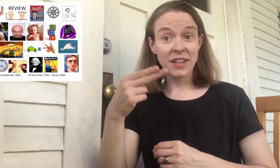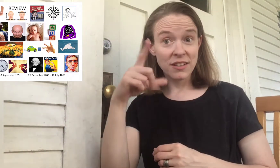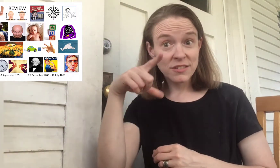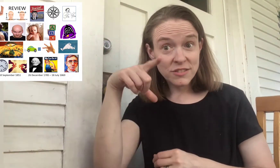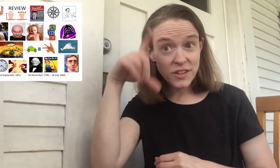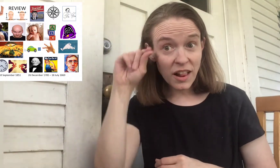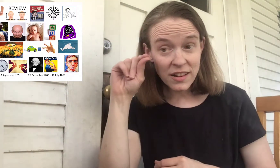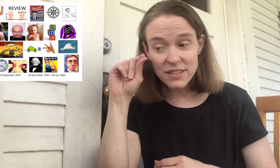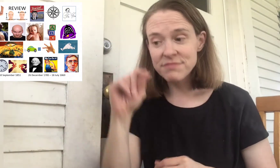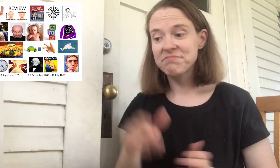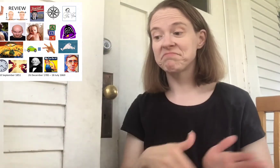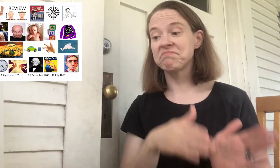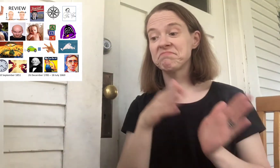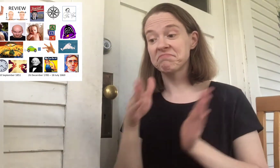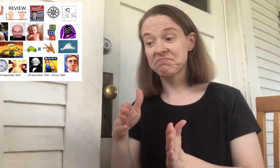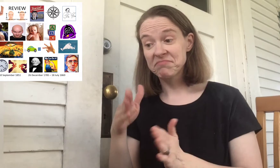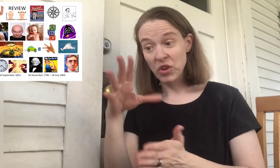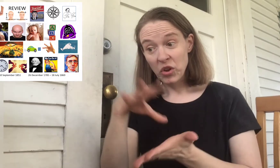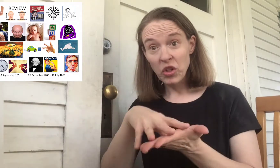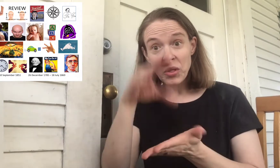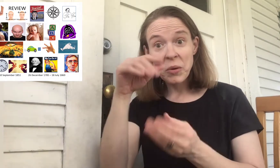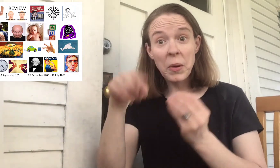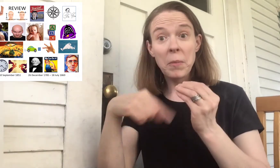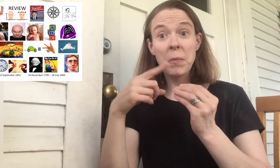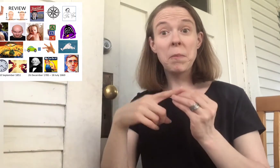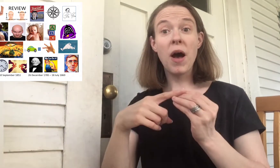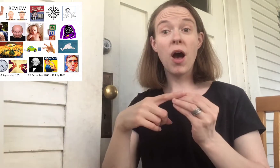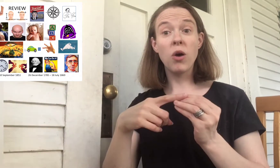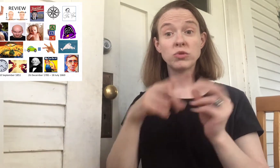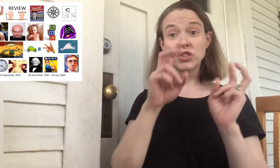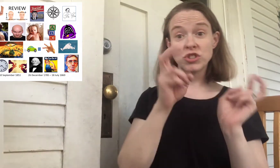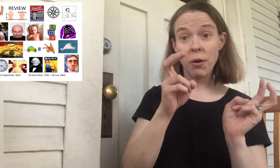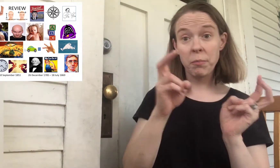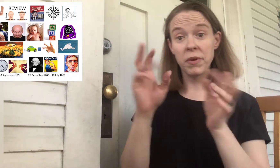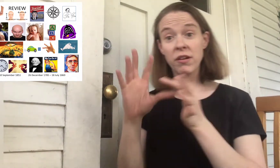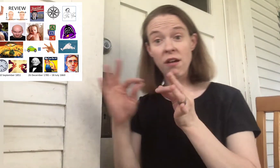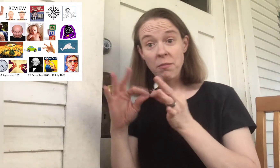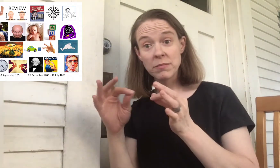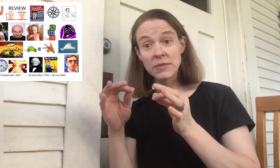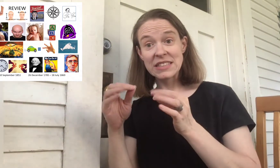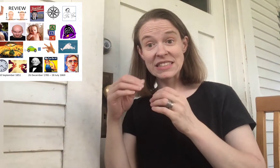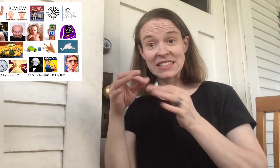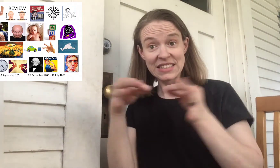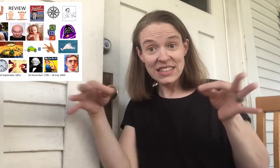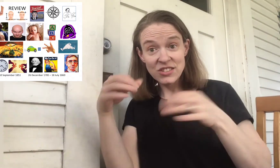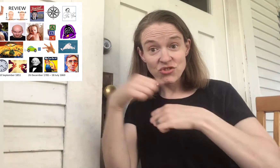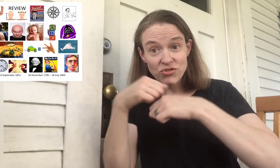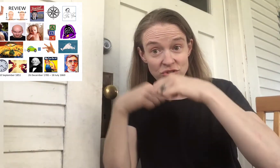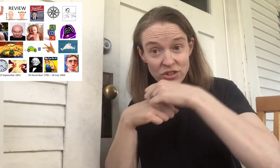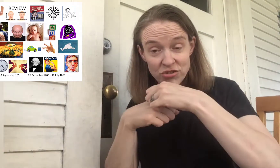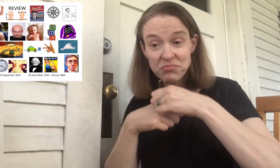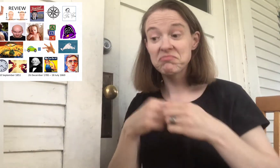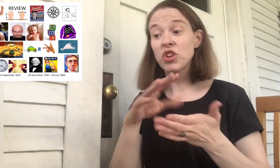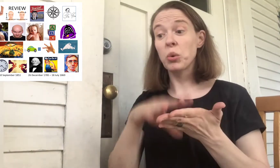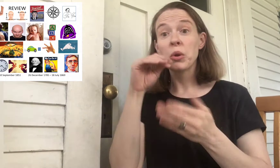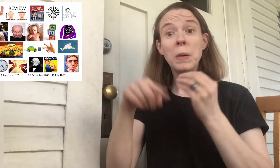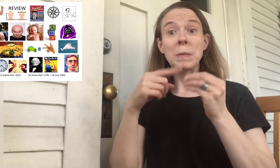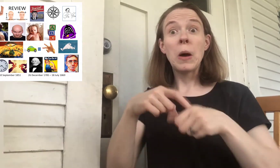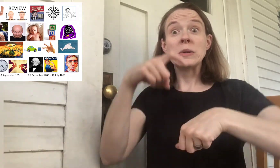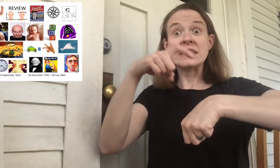You've learned about Thomas Hopkins' Gallaudet, about the topic, comment, sentence structure,